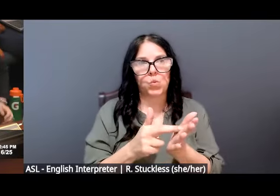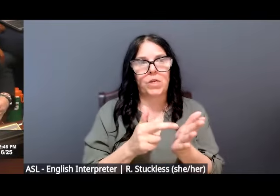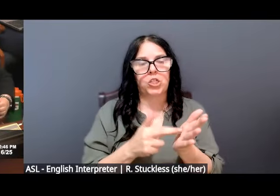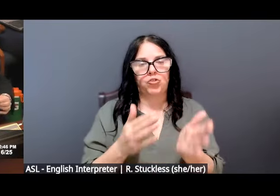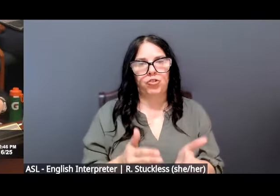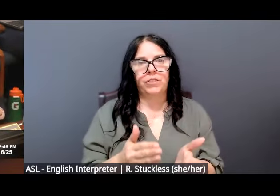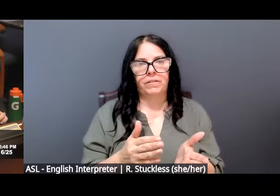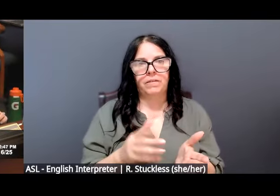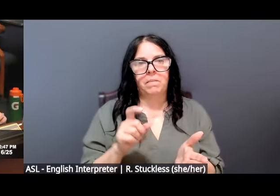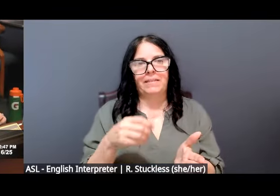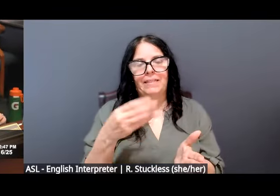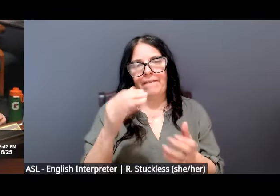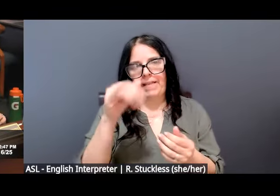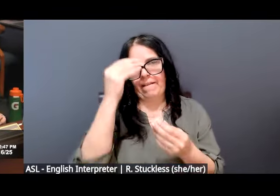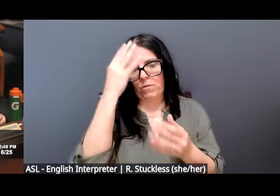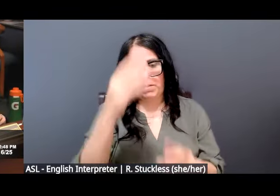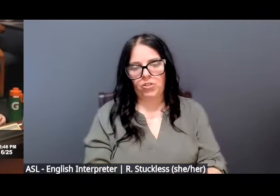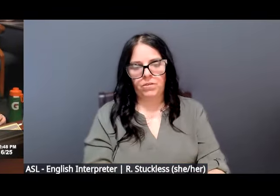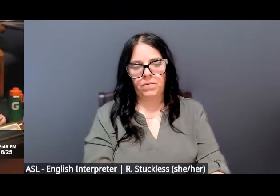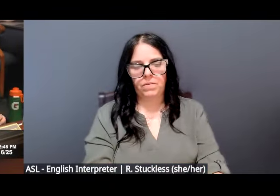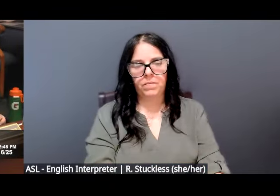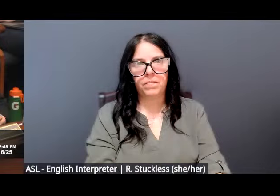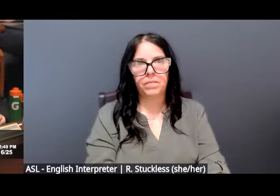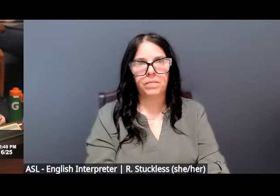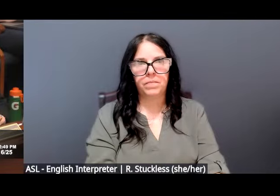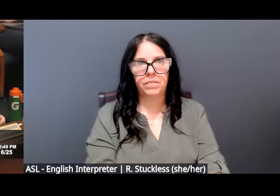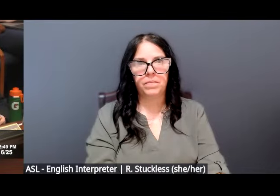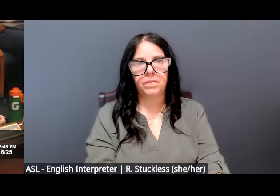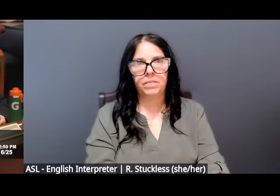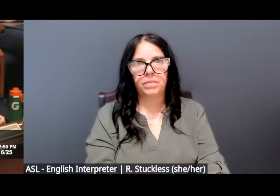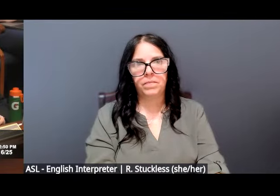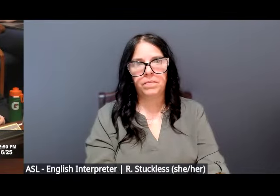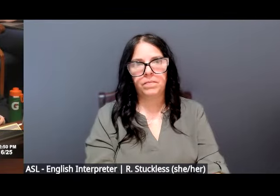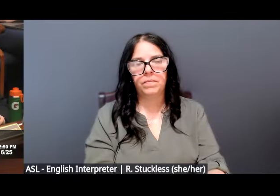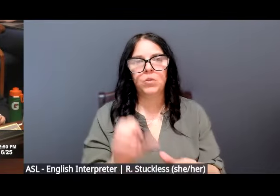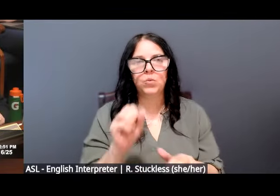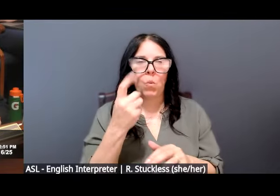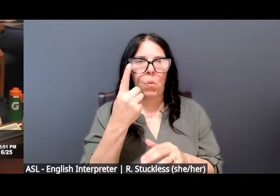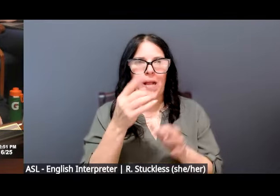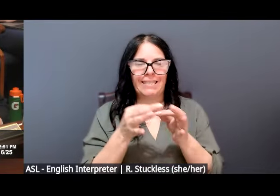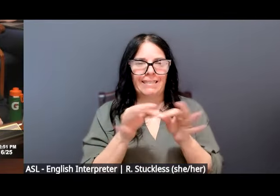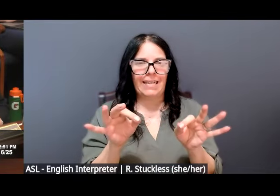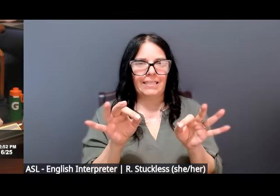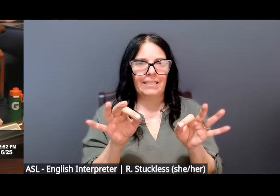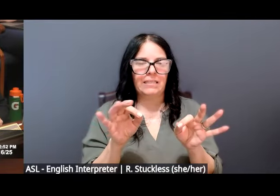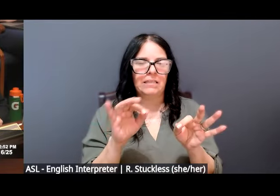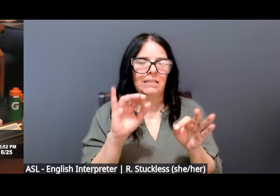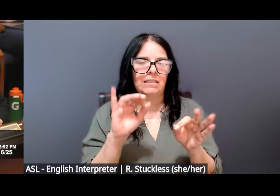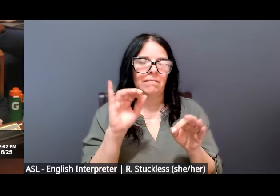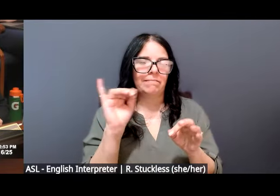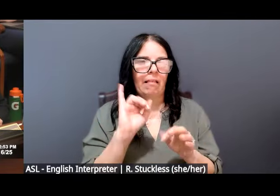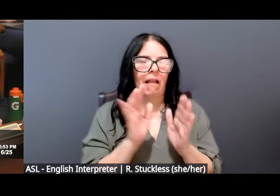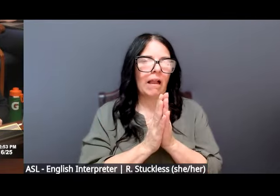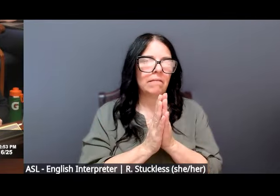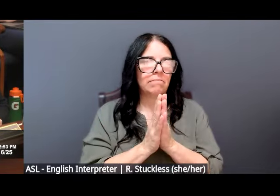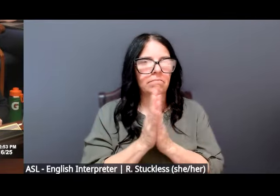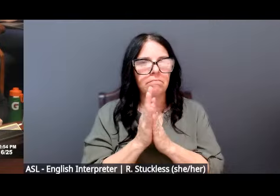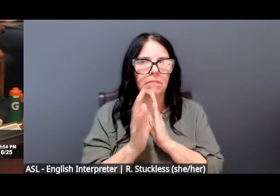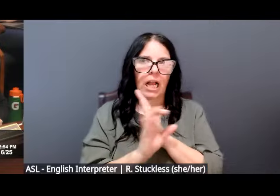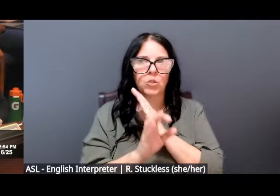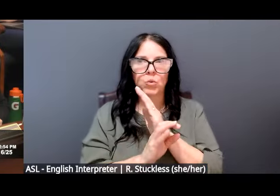provide the information. So just one sentence, like a constitutional amendment to require the Secretary of